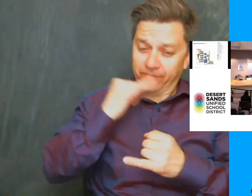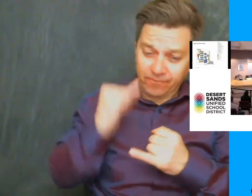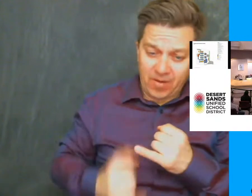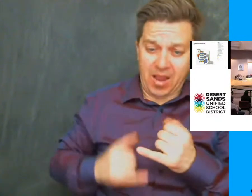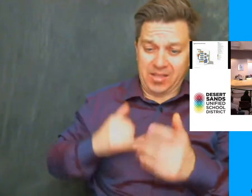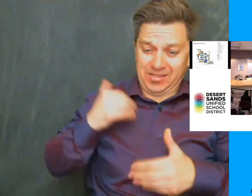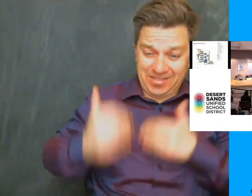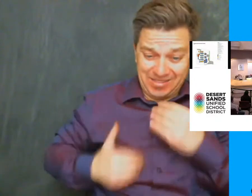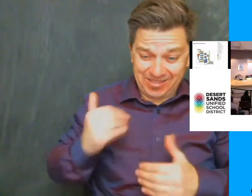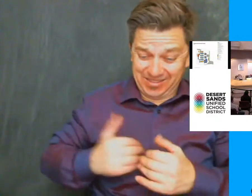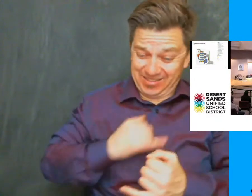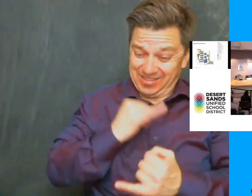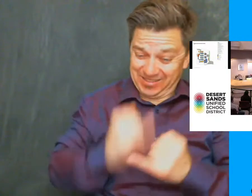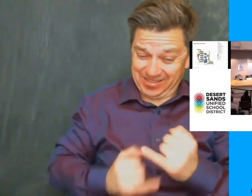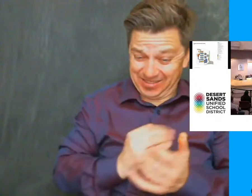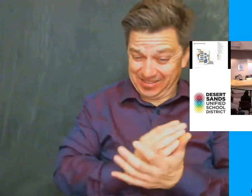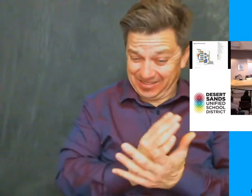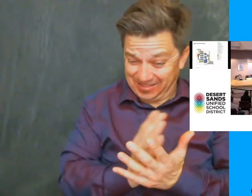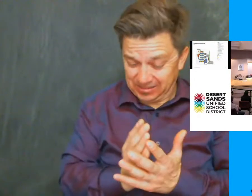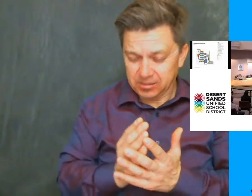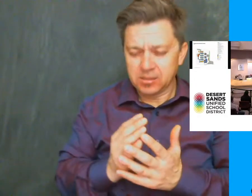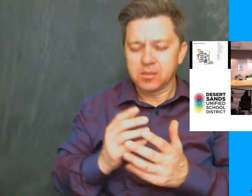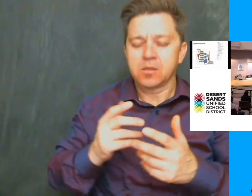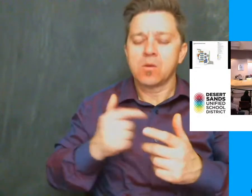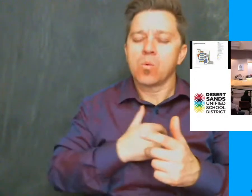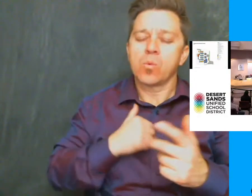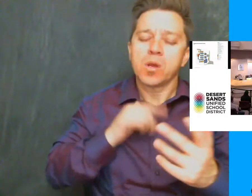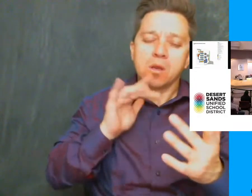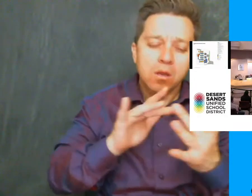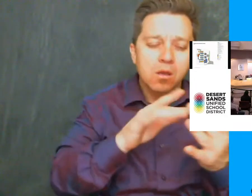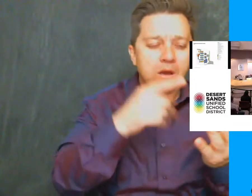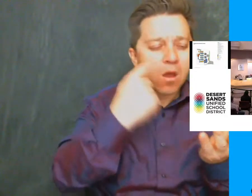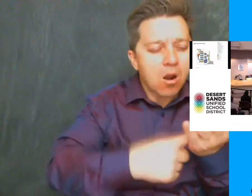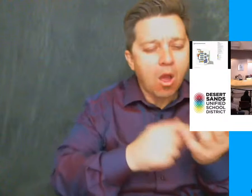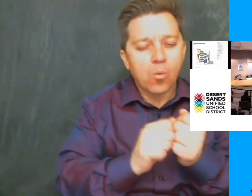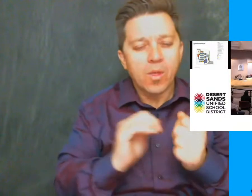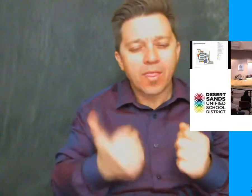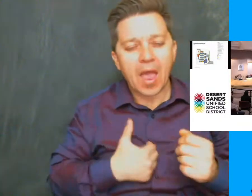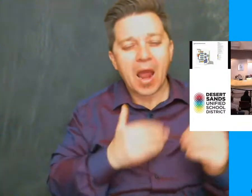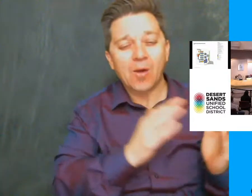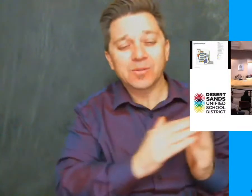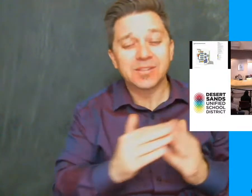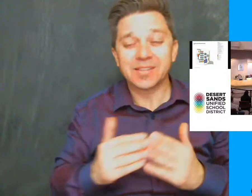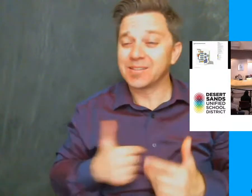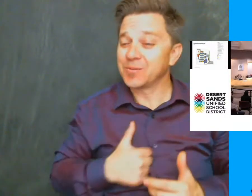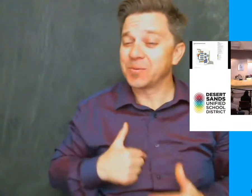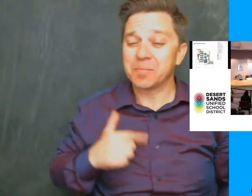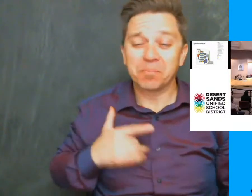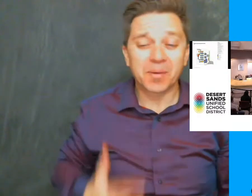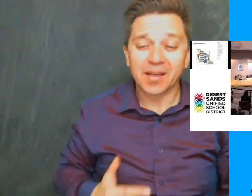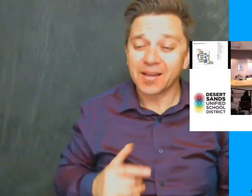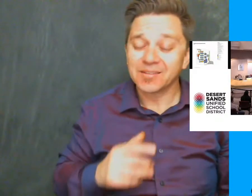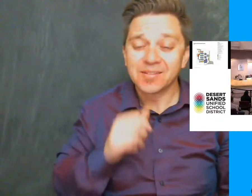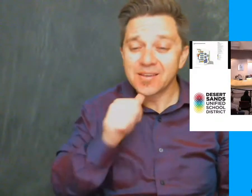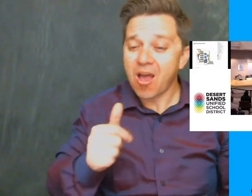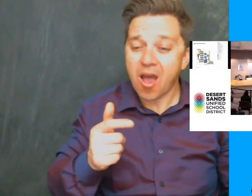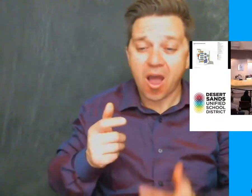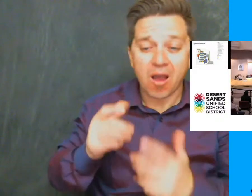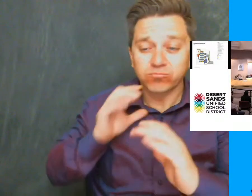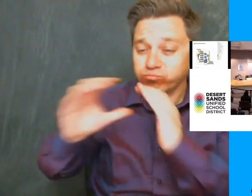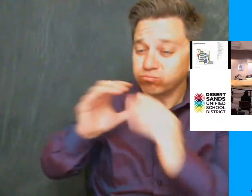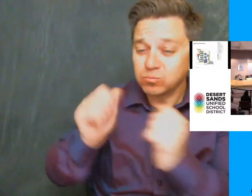that we talk to our cities. We don't talk to our cities. And the cities then